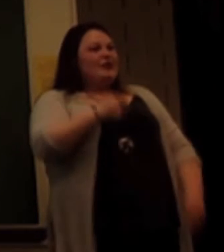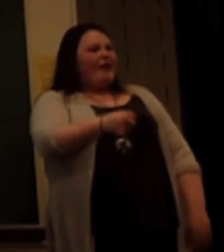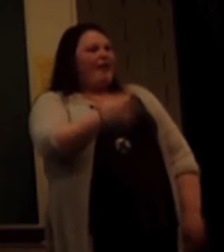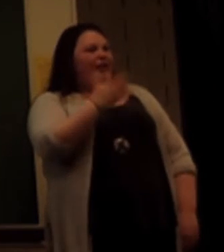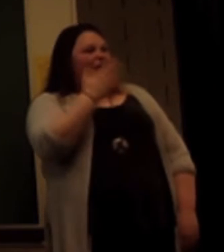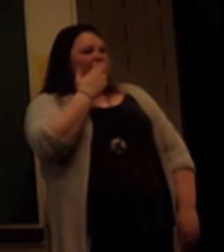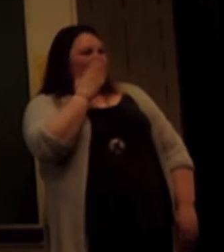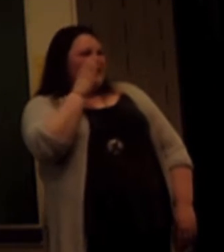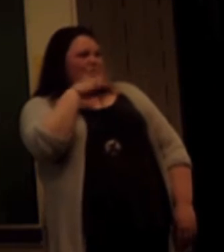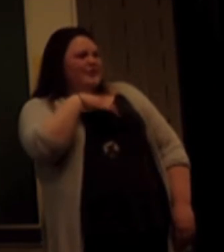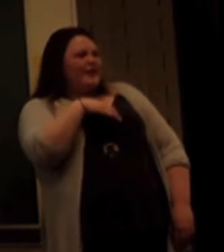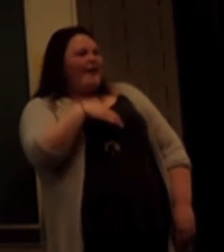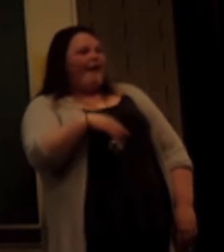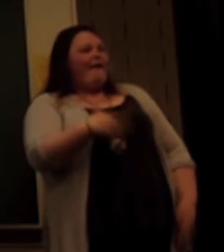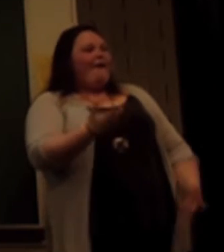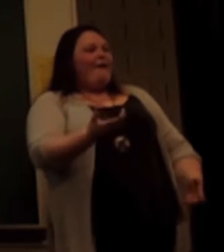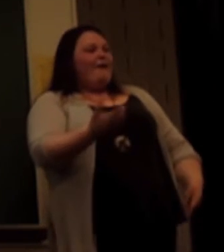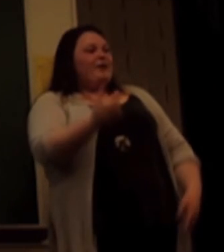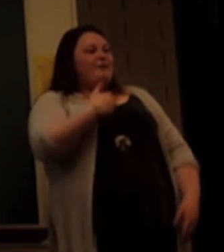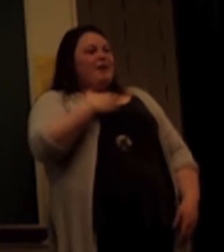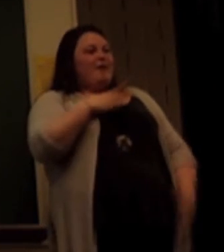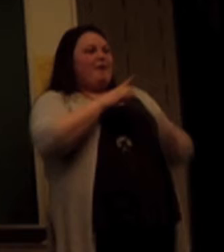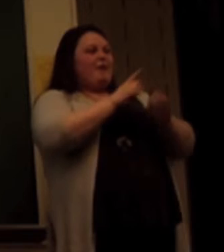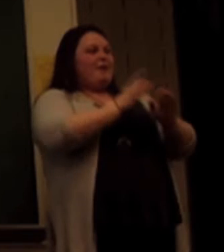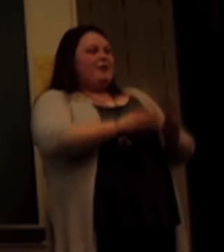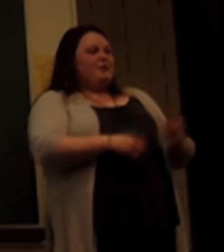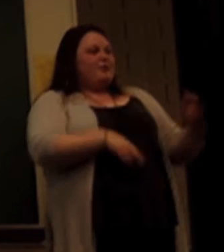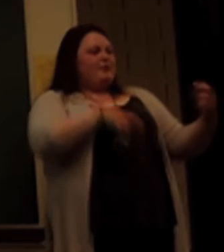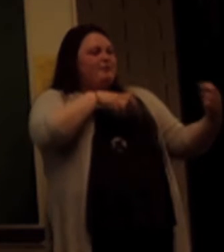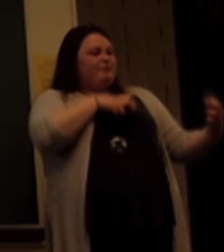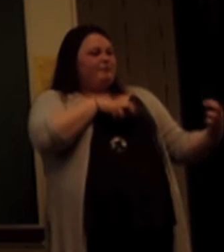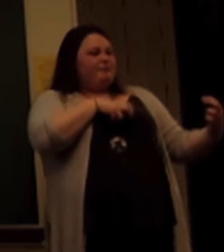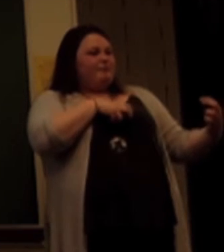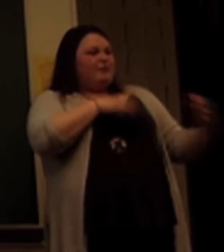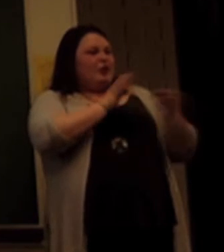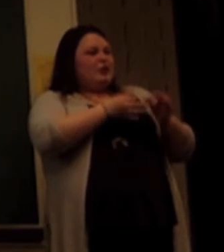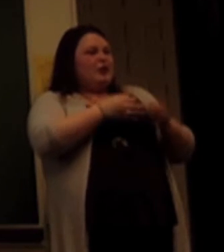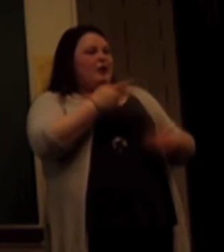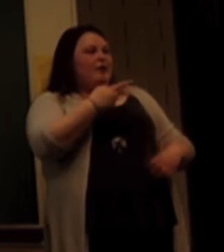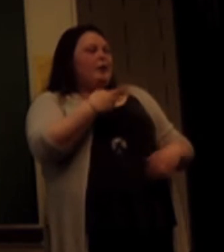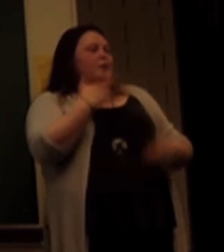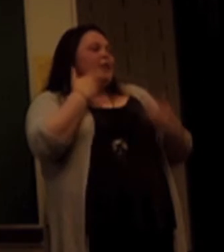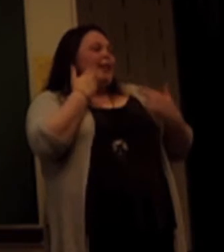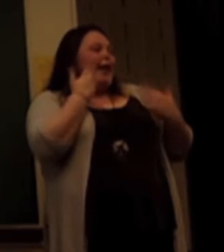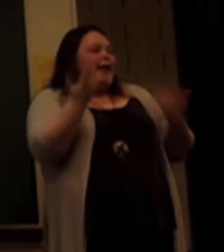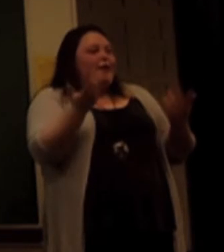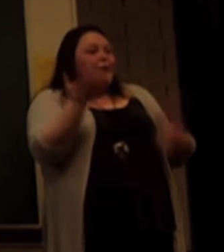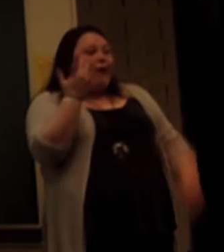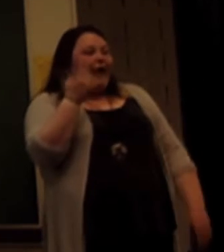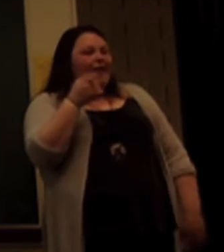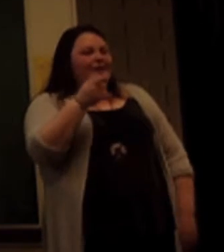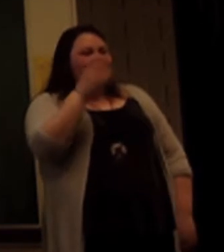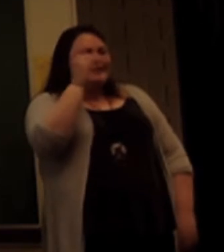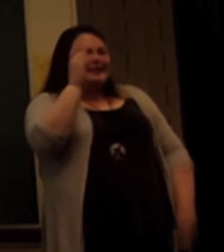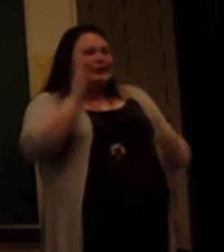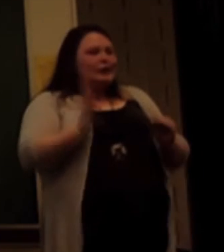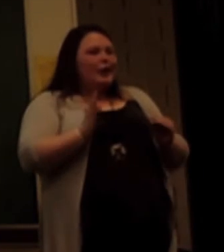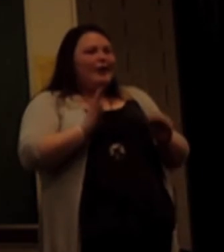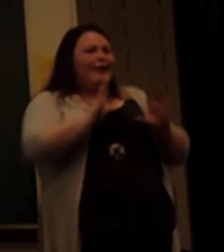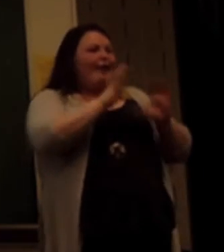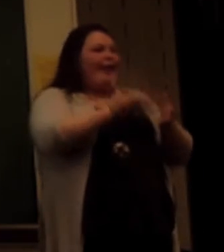each other while one of us were interpreting because what was happening was so ridiculous, and we were just like trying to keep it together. So that was really enjoyable.